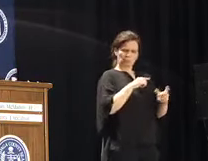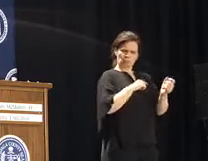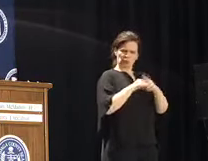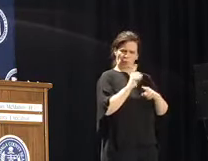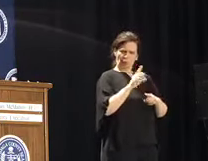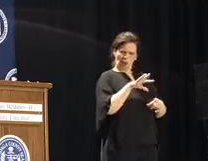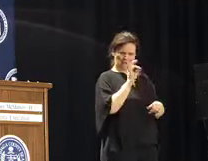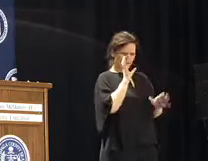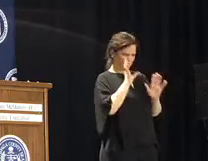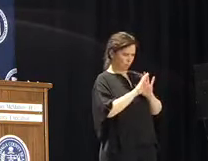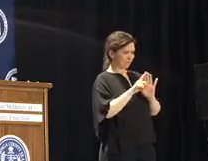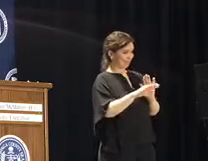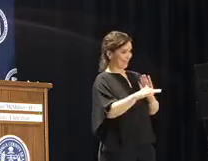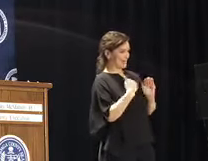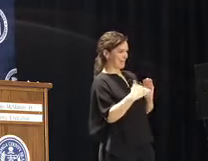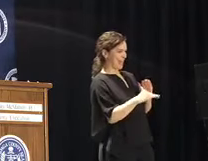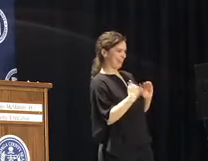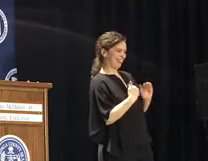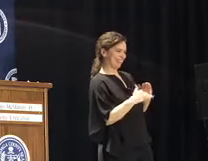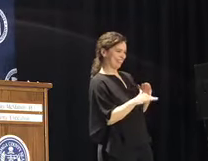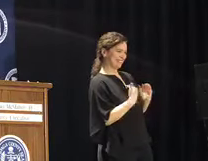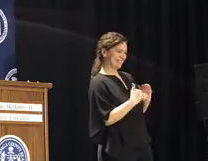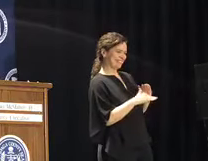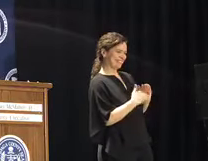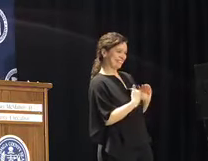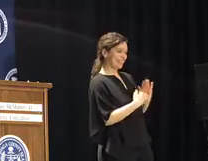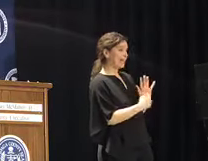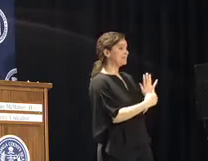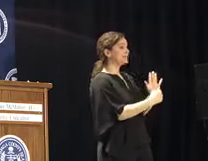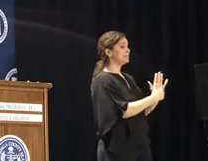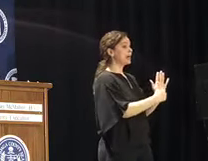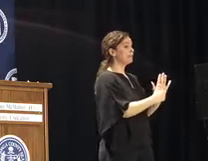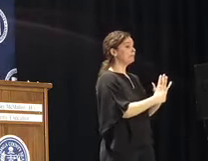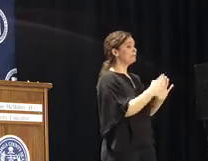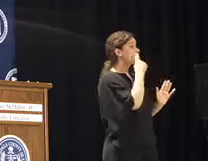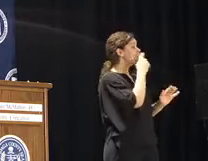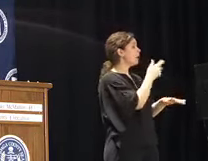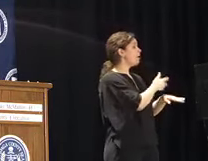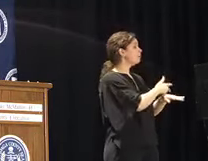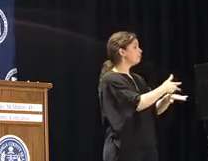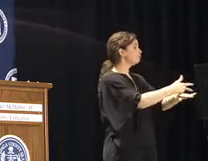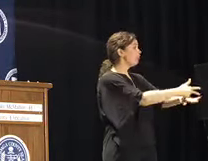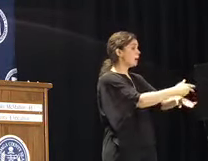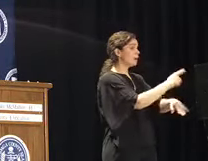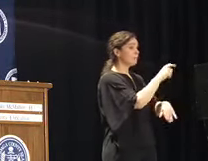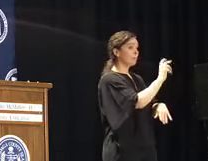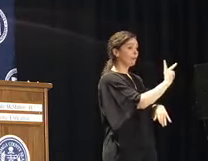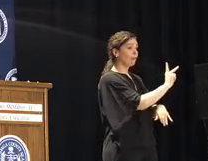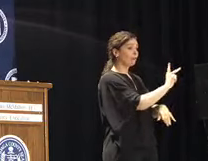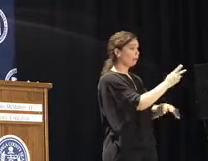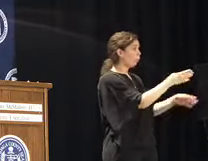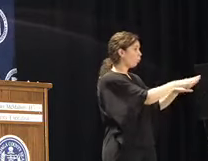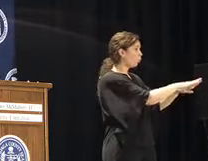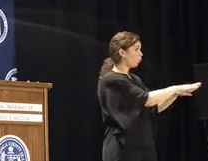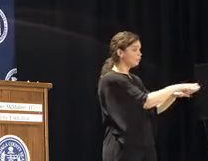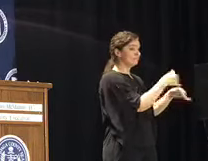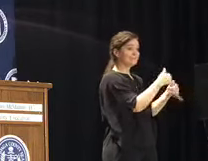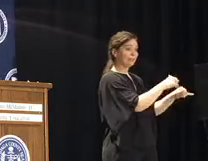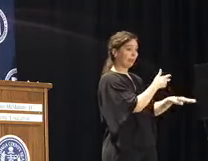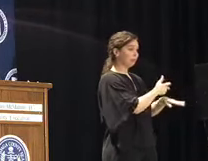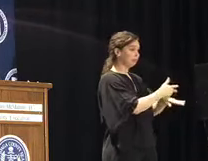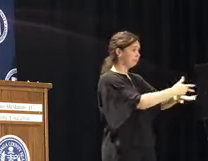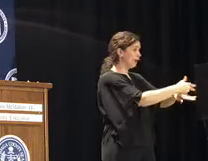course. It was closed, but a lot of tailgating going on, a lot of people having fun. Can't do it. You